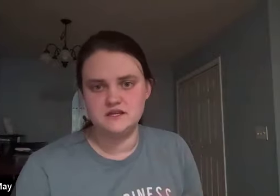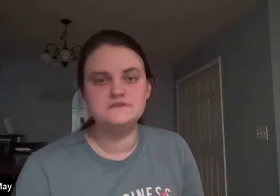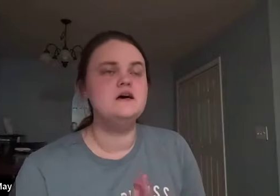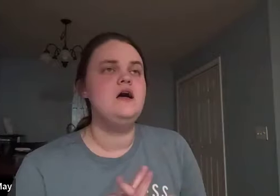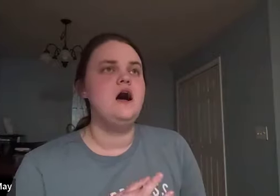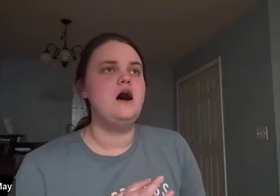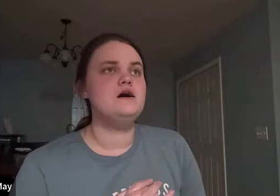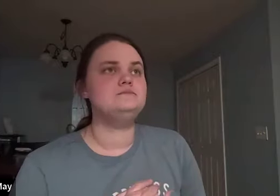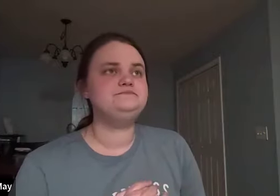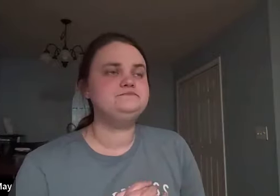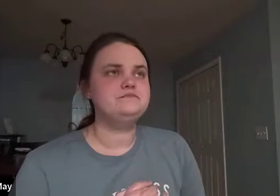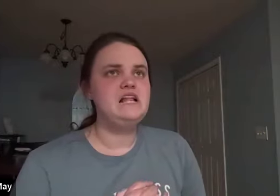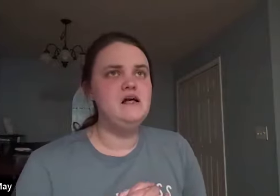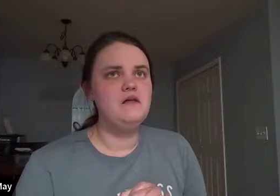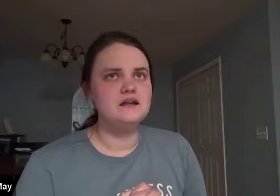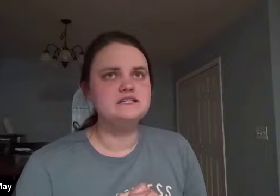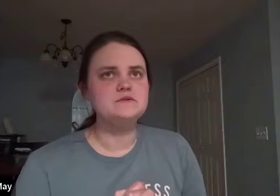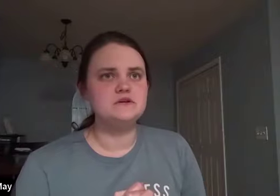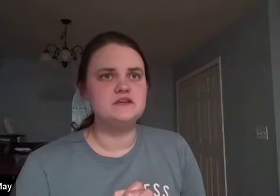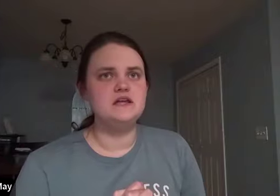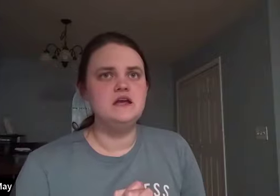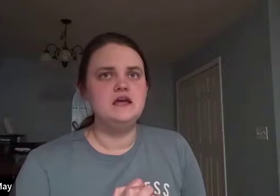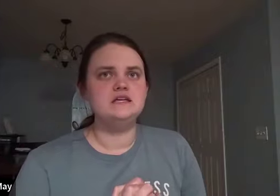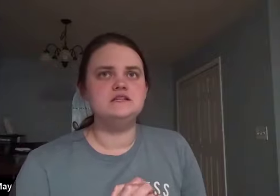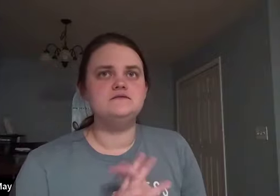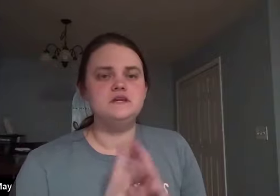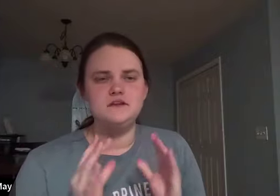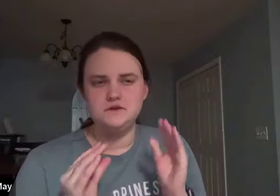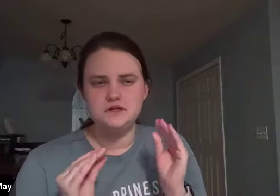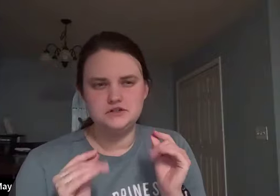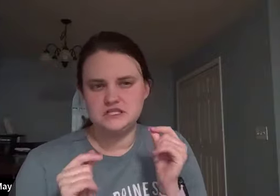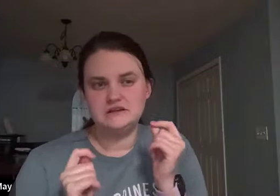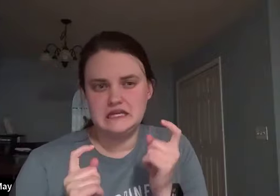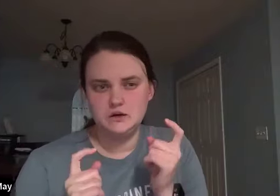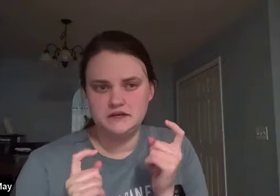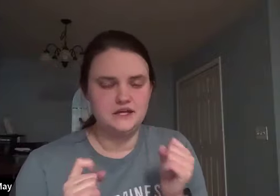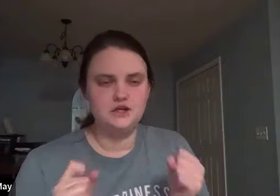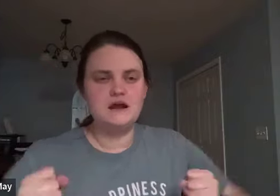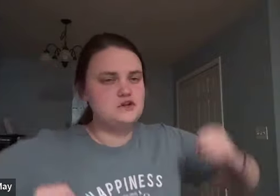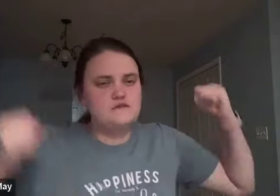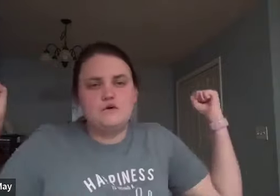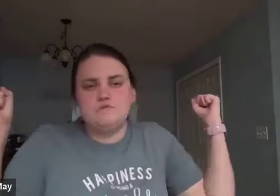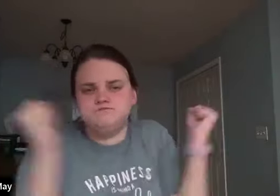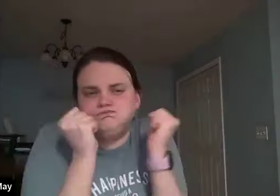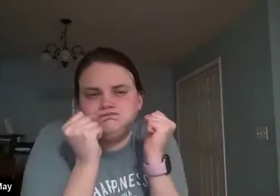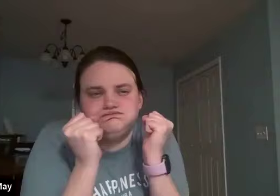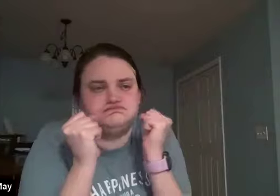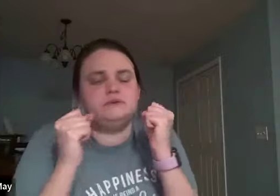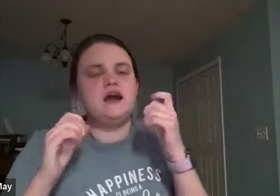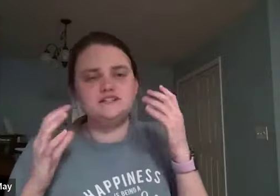themselves. A lot of times with it is even if you can do just a little bit, like you don't have to go the full, but kind of just